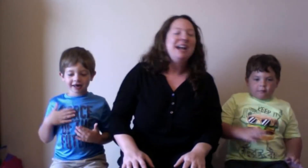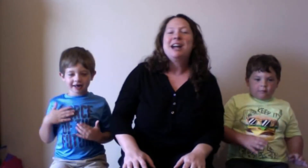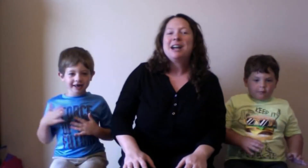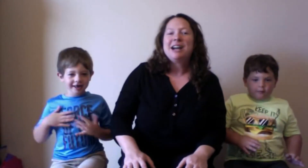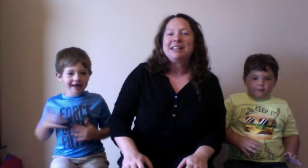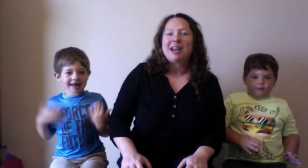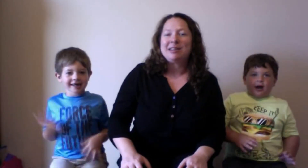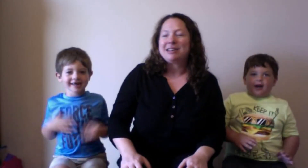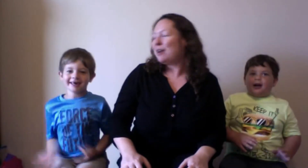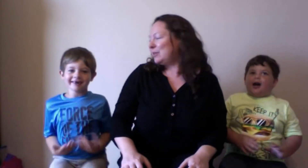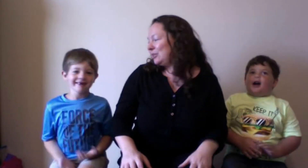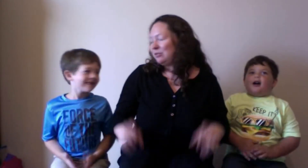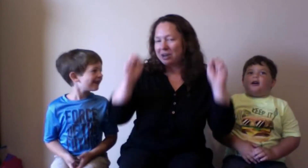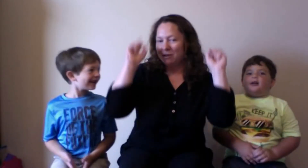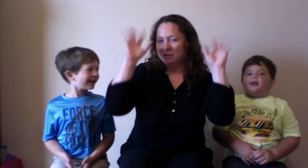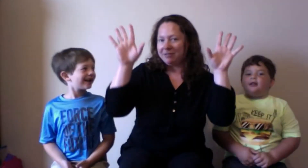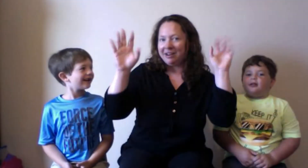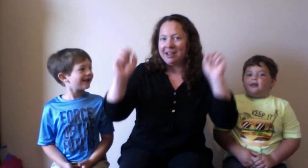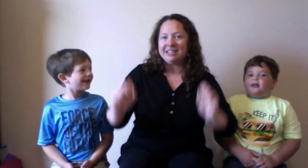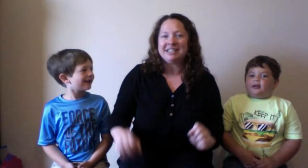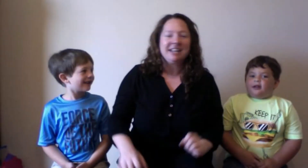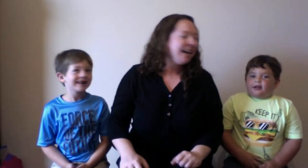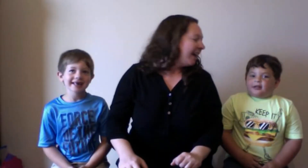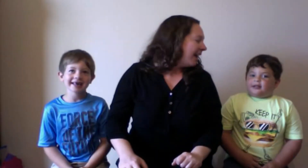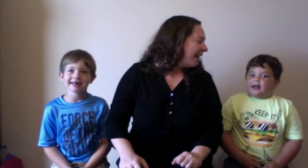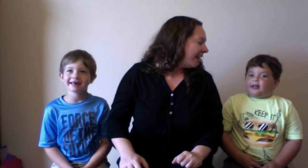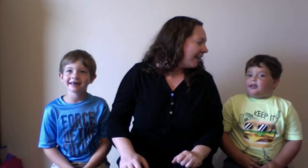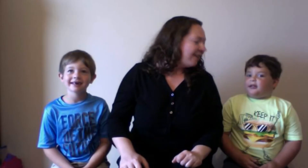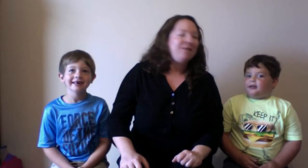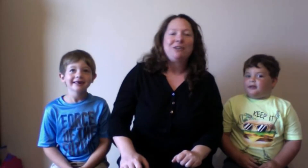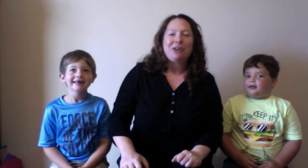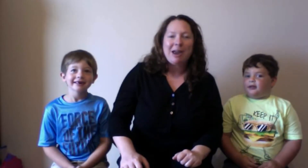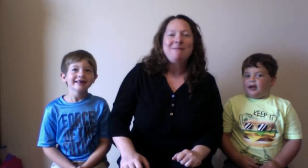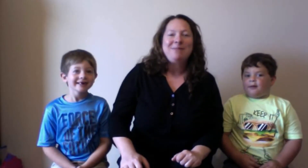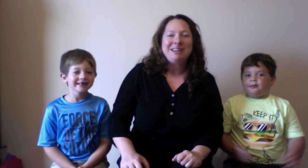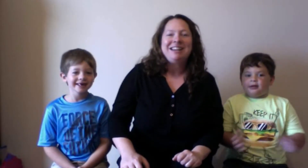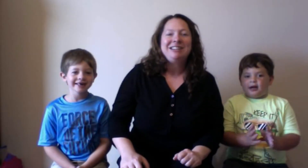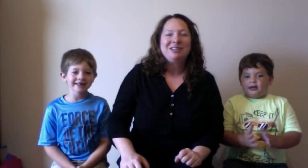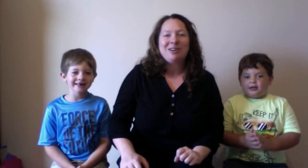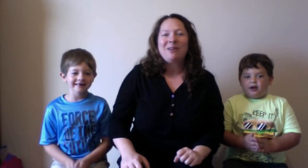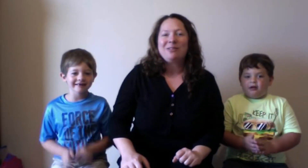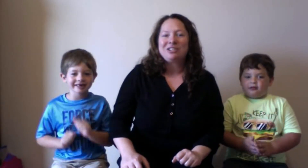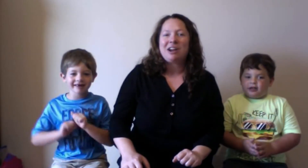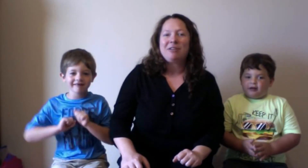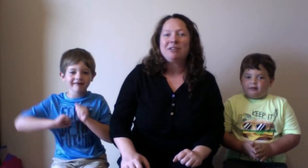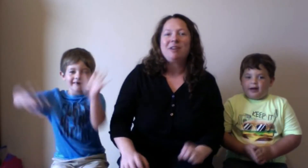Now we do shout hooray, If you're happy and you know it, shout hooray!